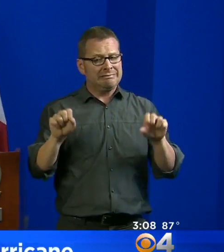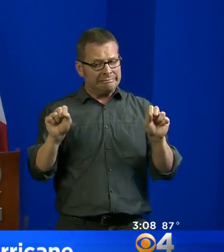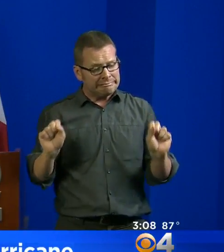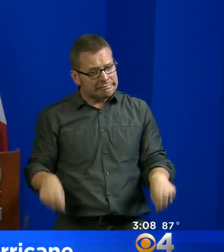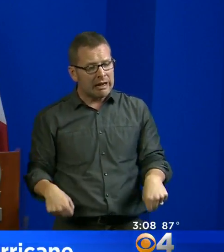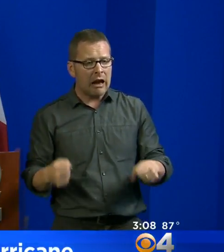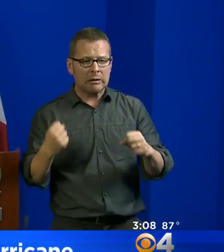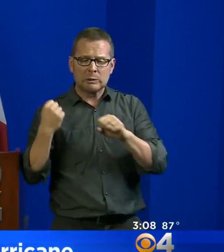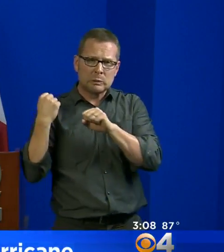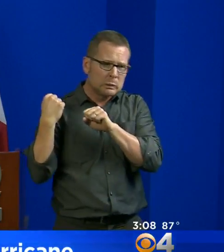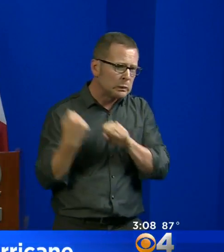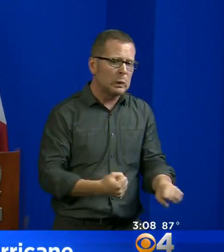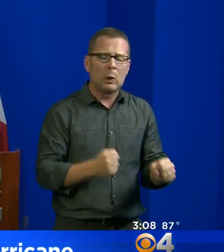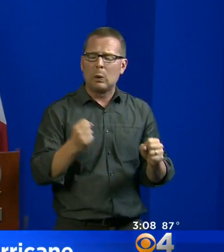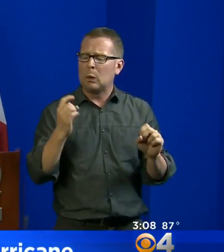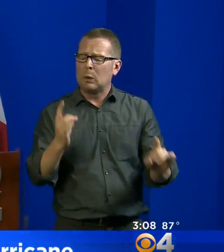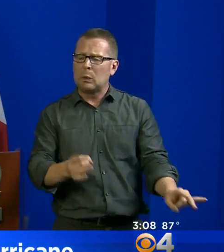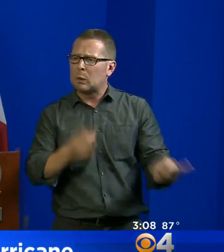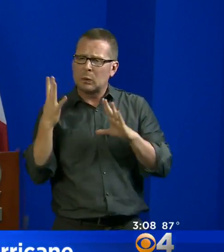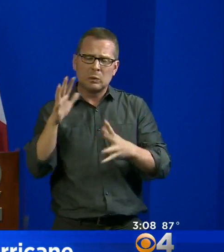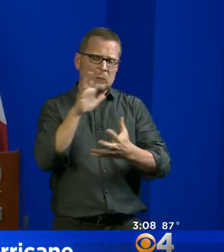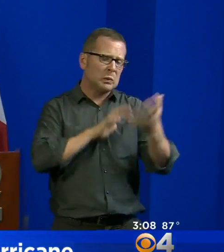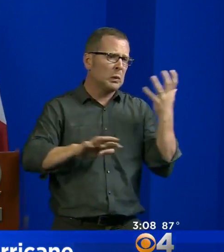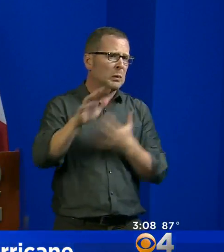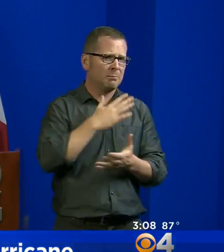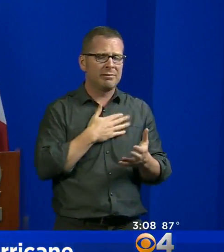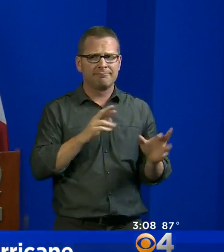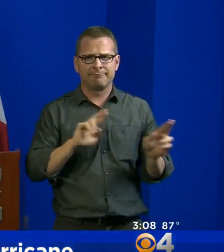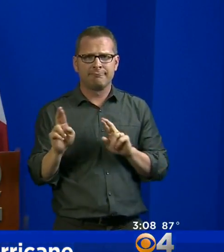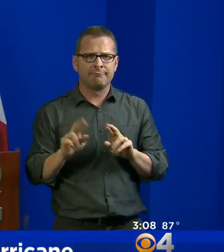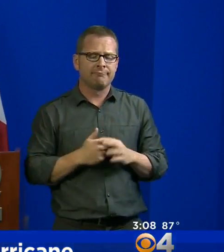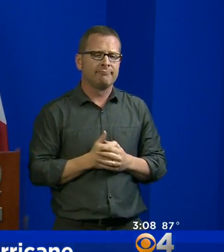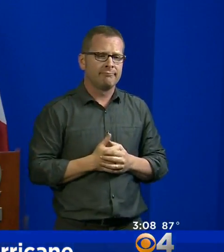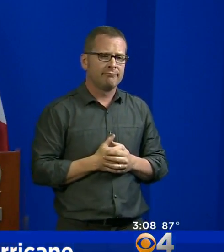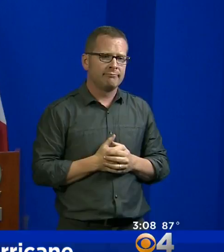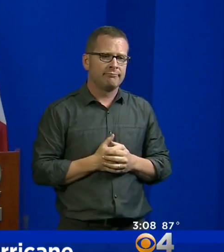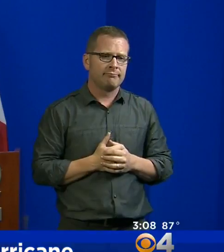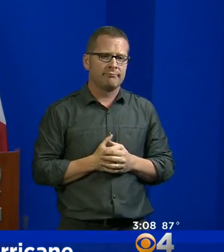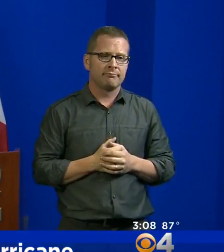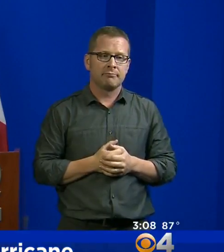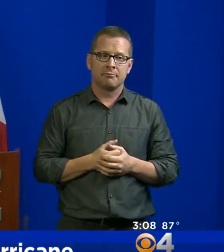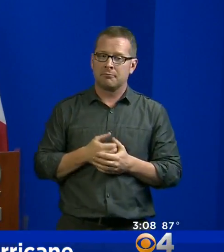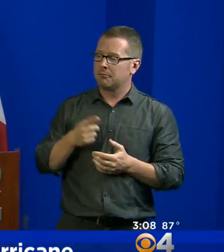our Broward County Sheriff, Scott Israel, up to say a few words. Thank you, Mayor.